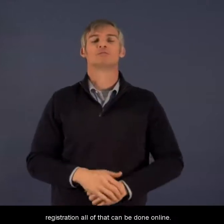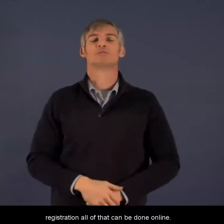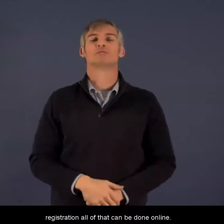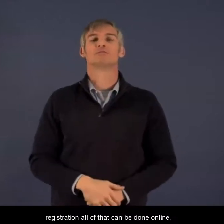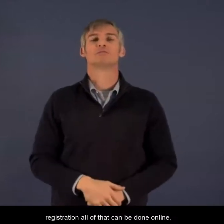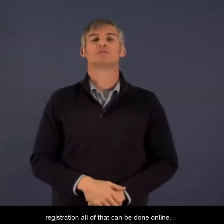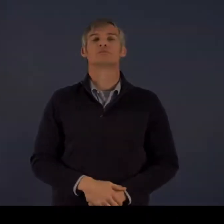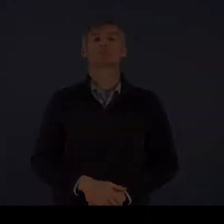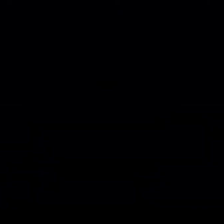done online.